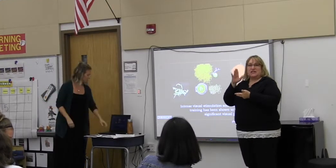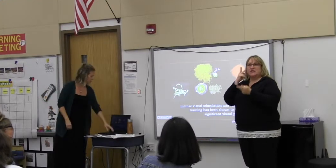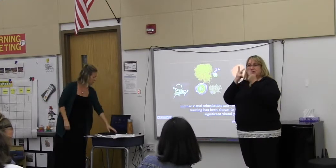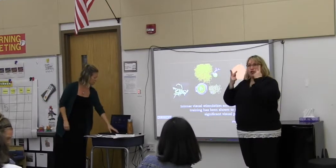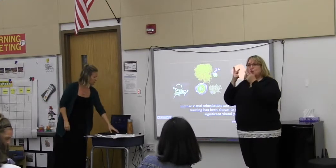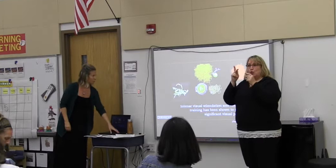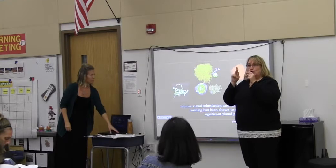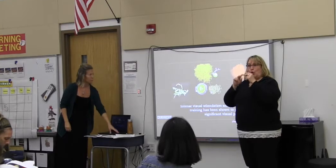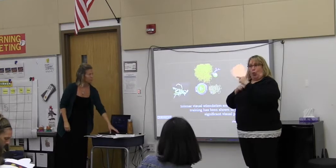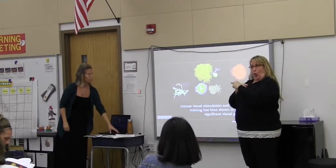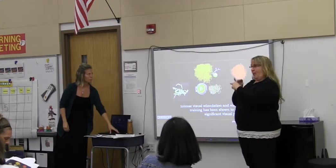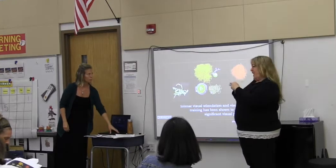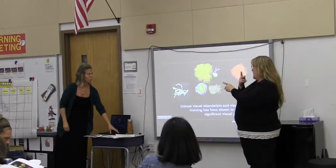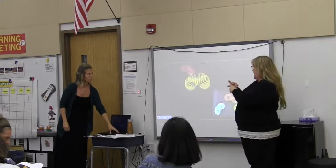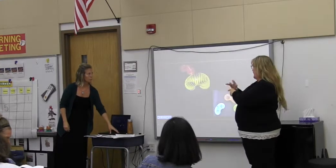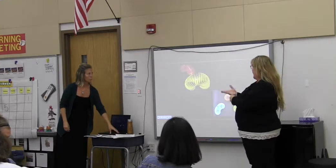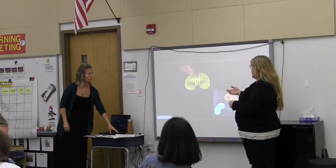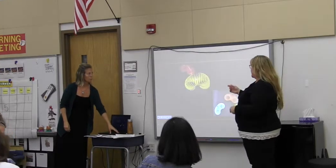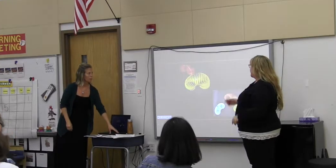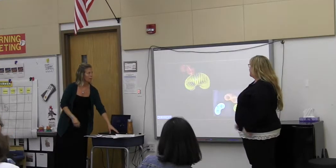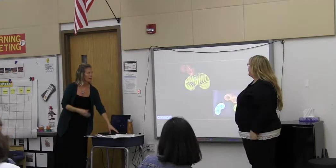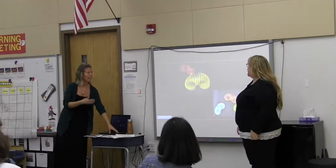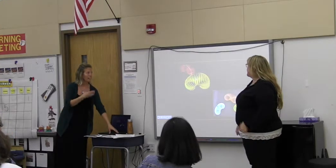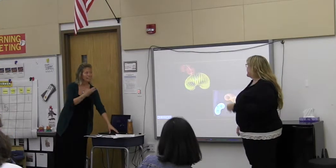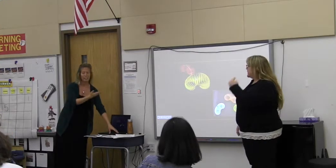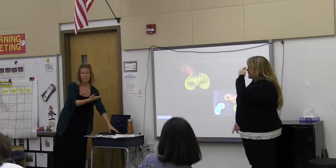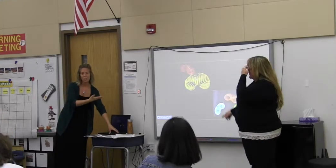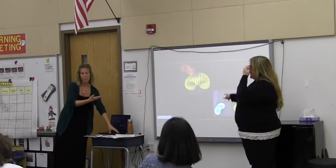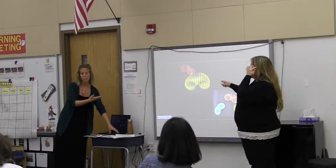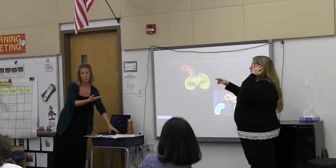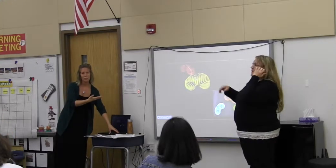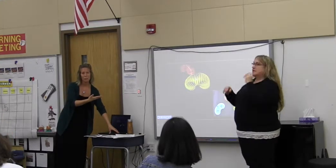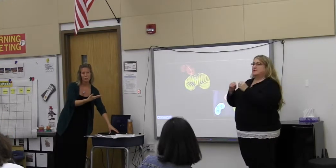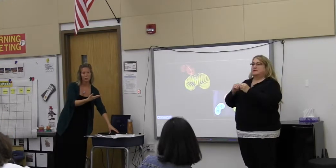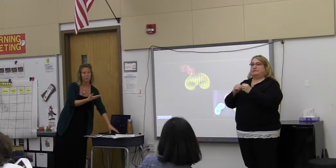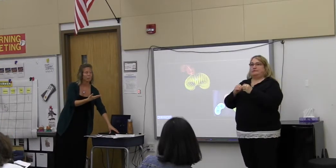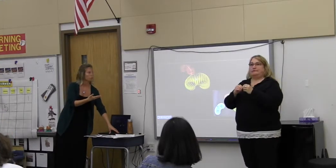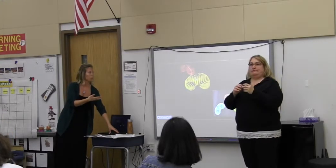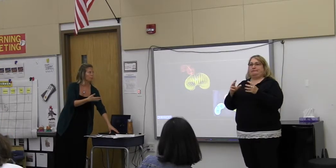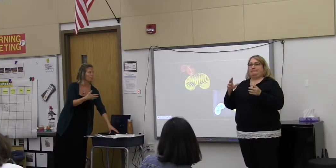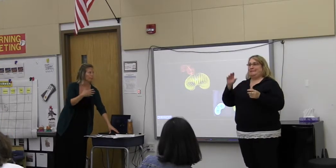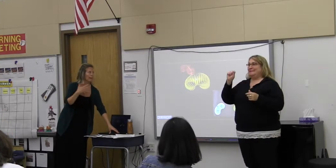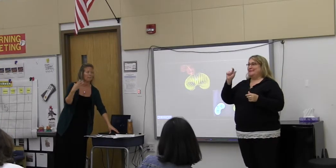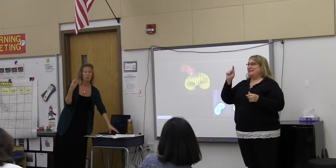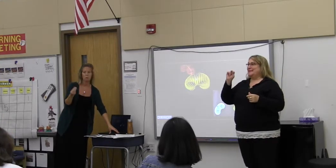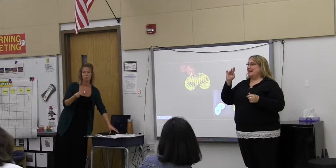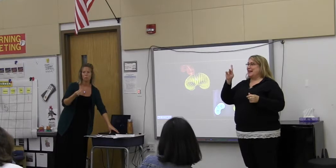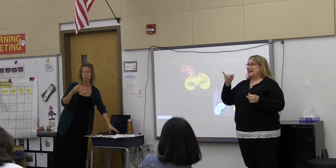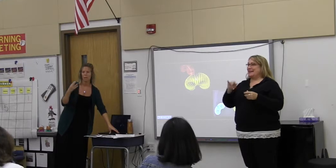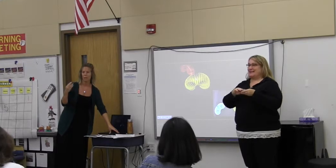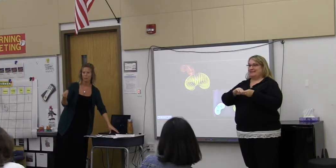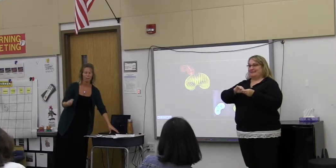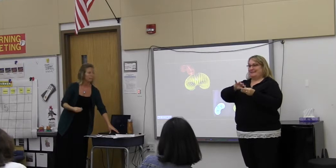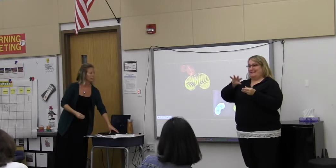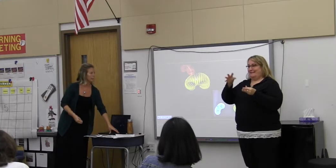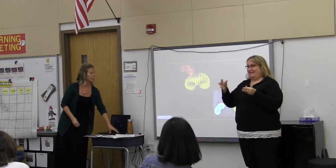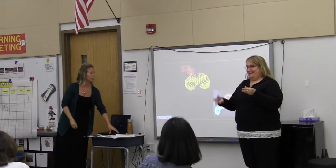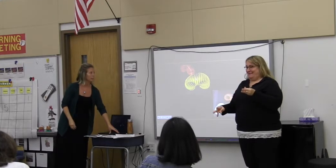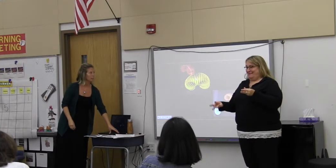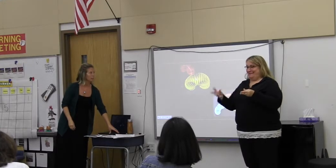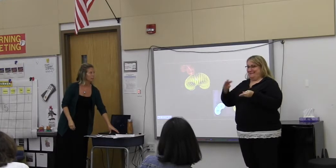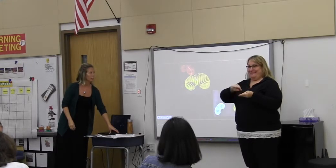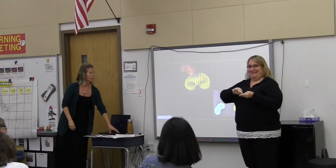looking at. Again, slinkies are great to use with our kiddos just because they have that movement, they have the